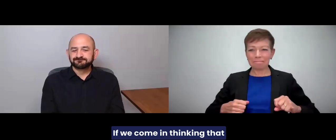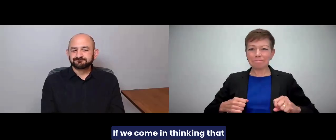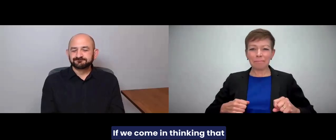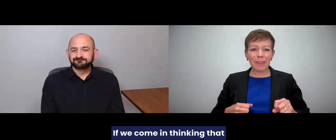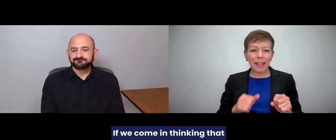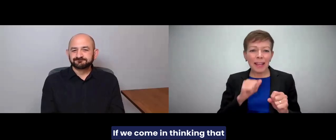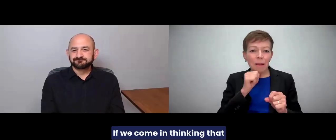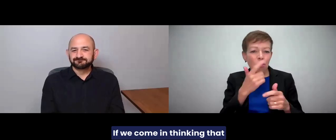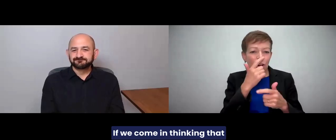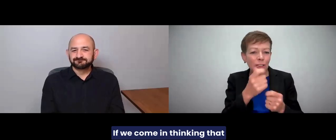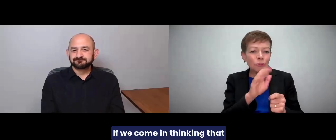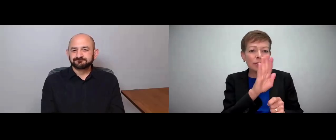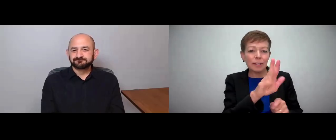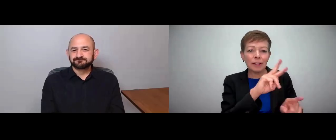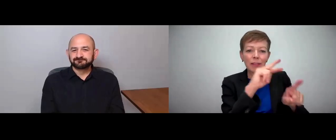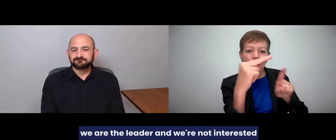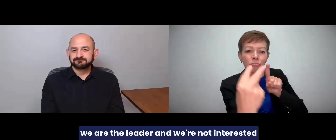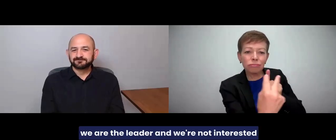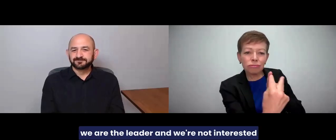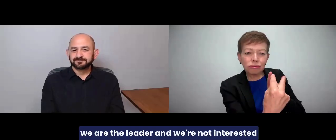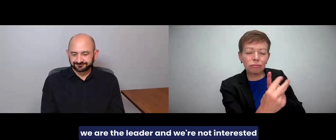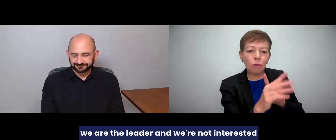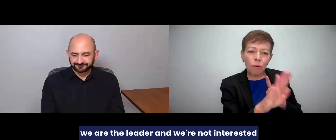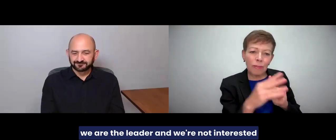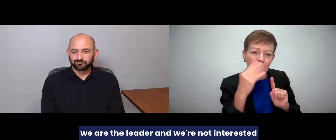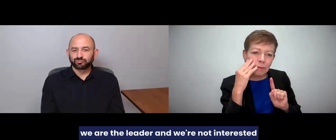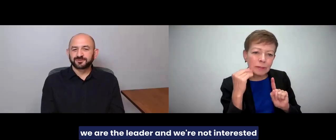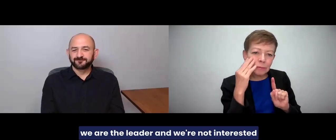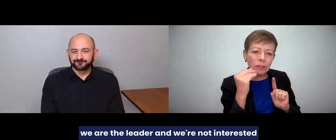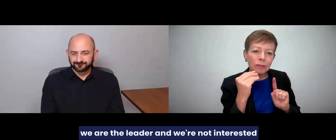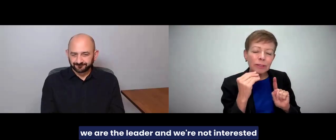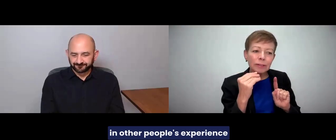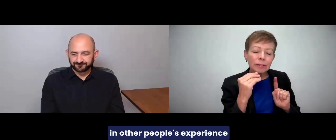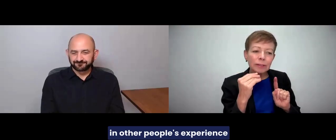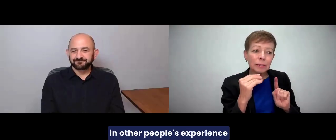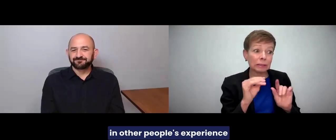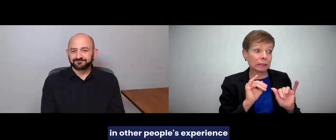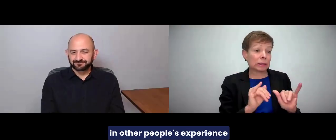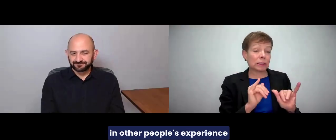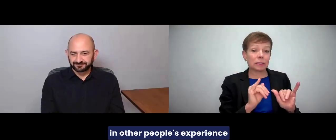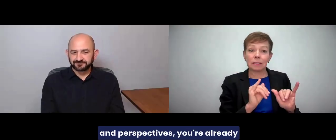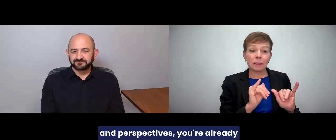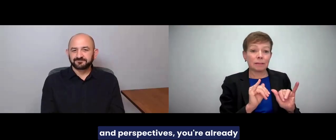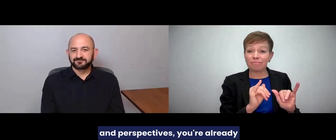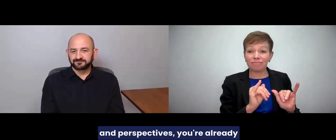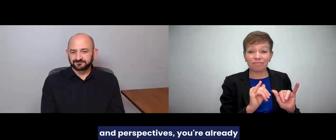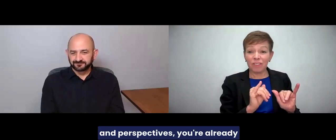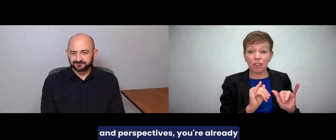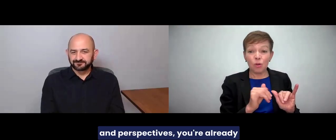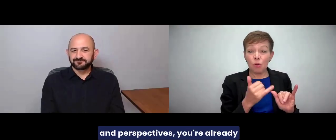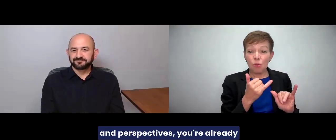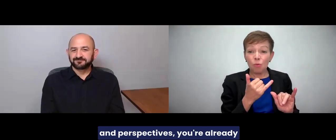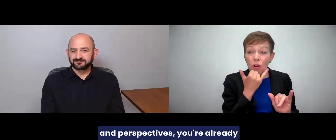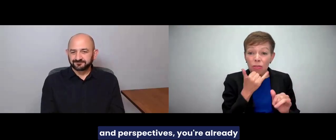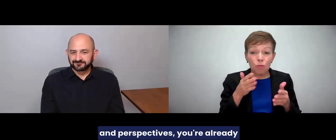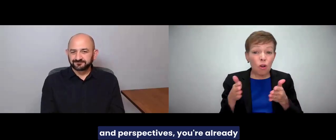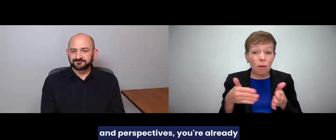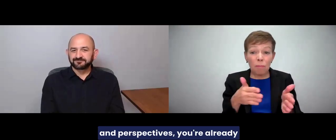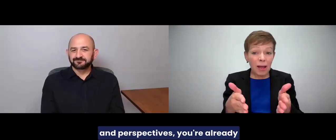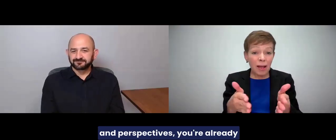If we come in thinking that we are the leader and we're not interested in other people's experience and perspectives,